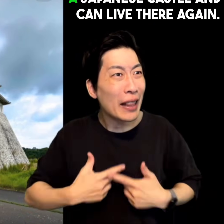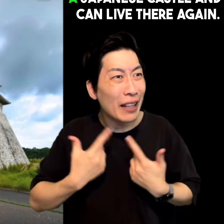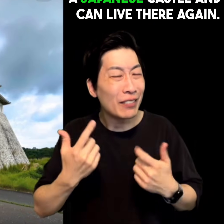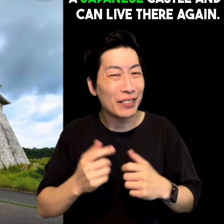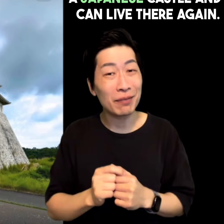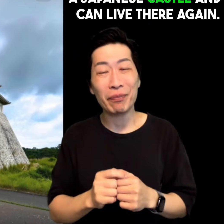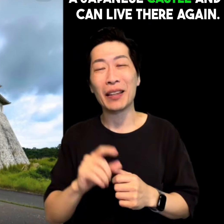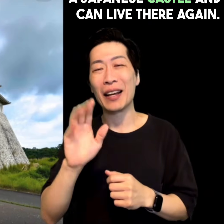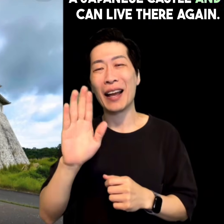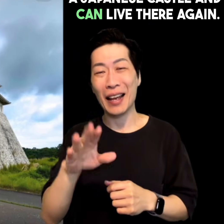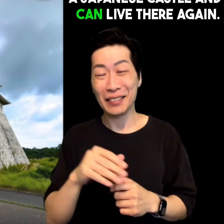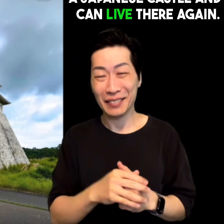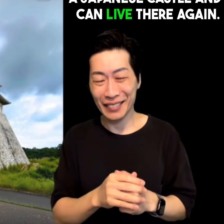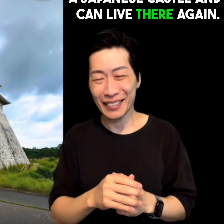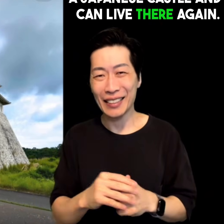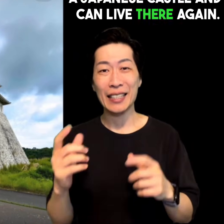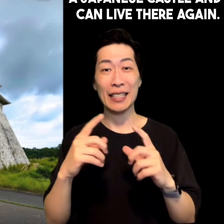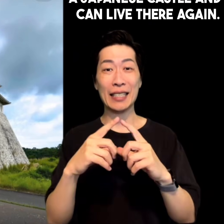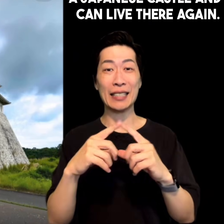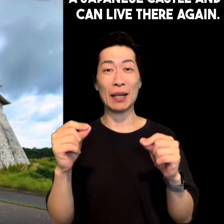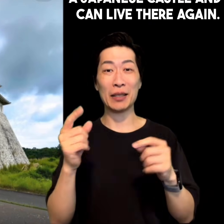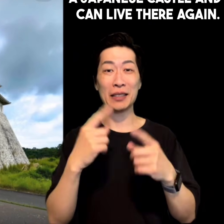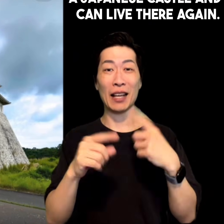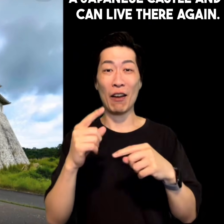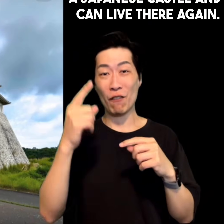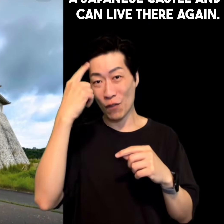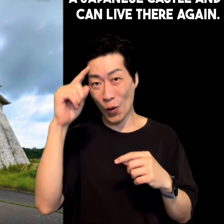can buy a Japanese castle and I can live there.